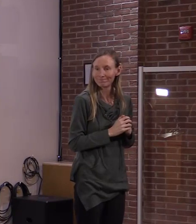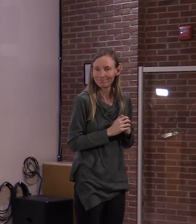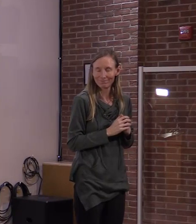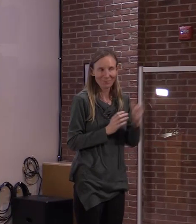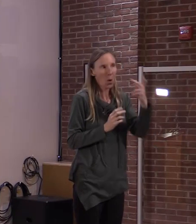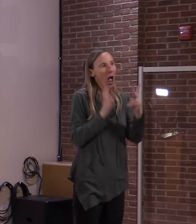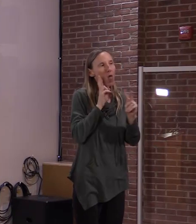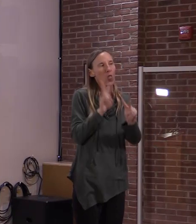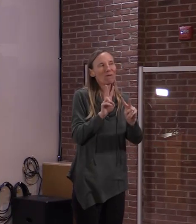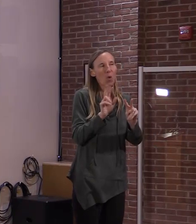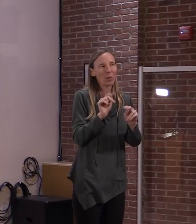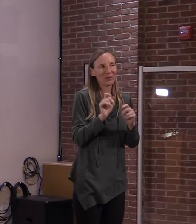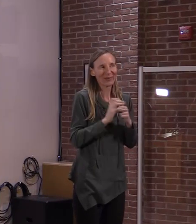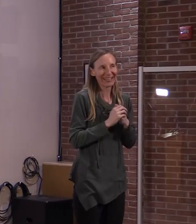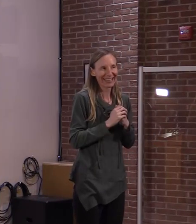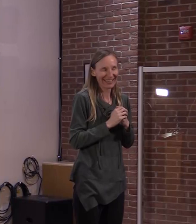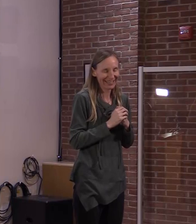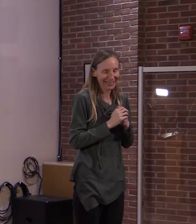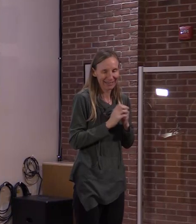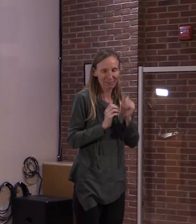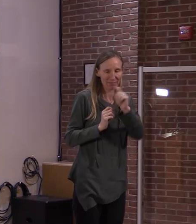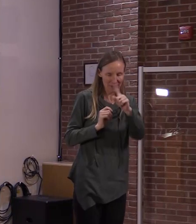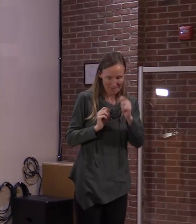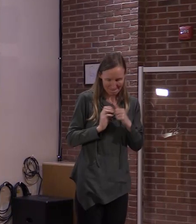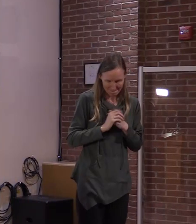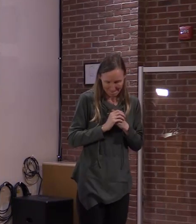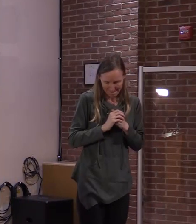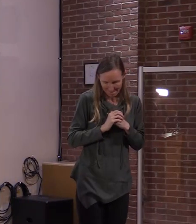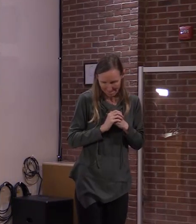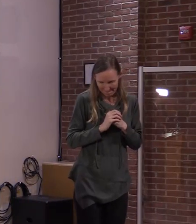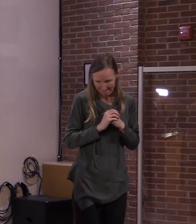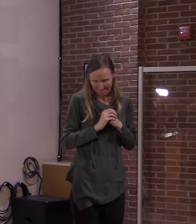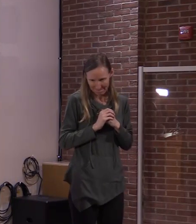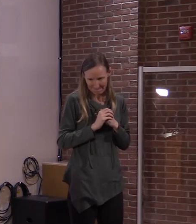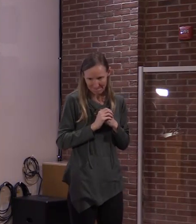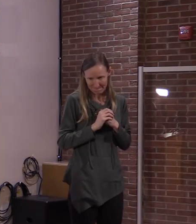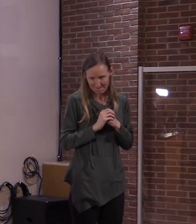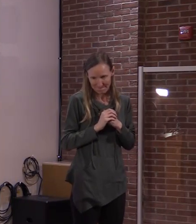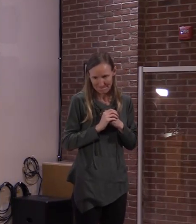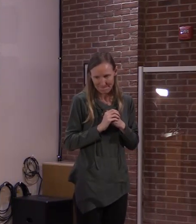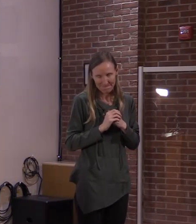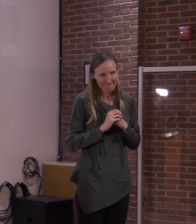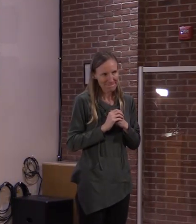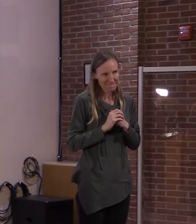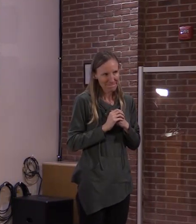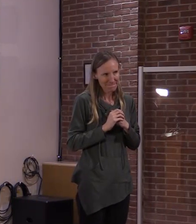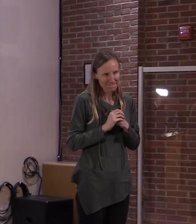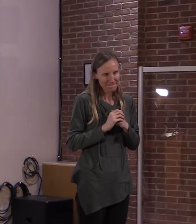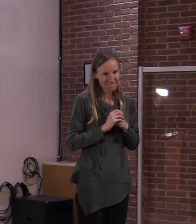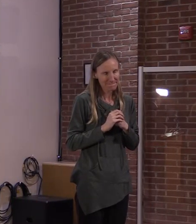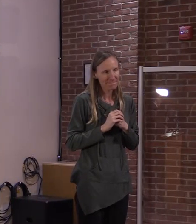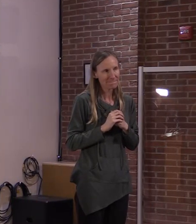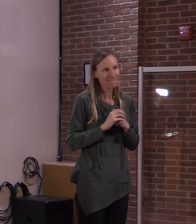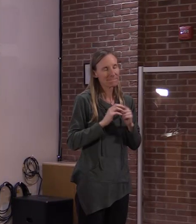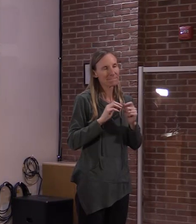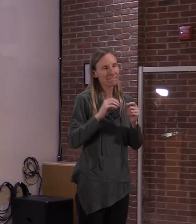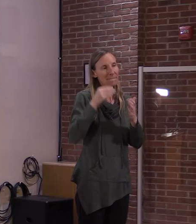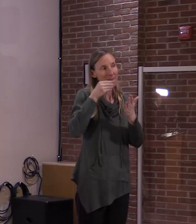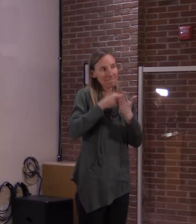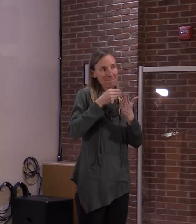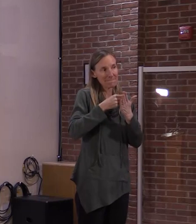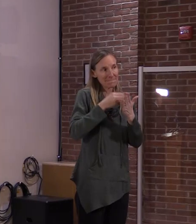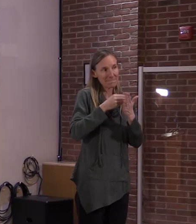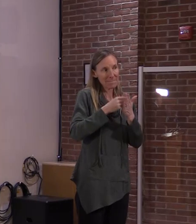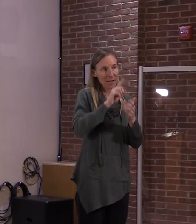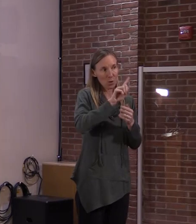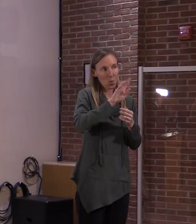Okay, look forward to that. And if I may, Governor, the ARPA money, another $1 billion to be